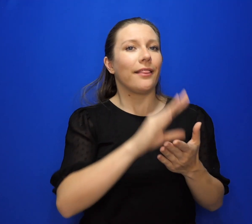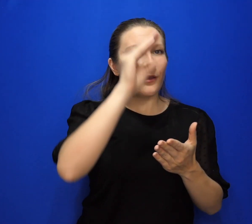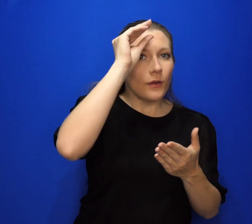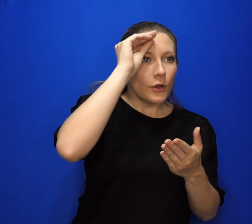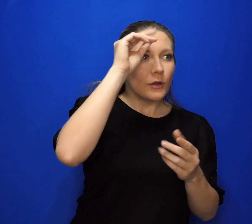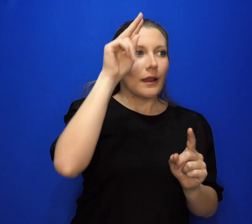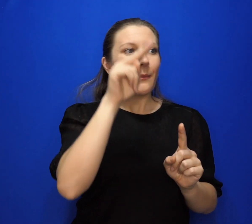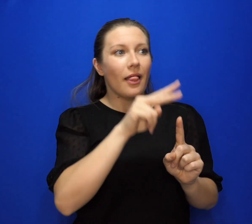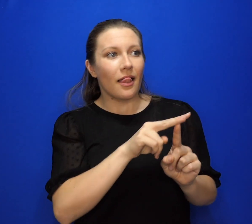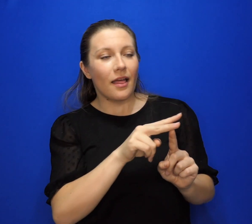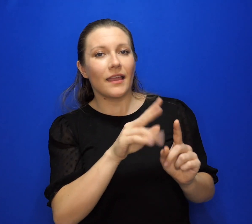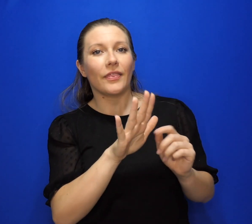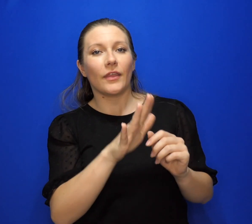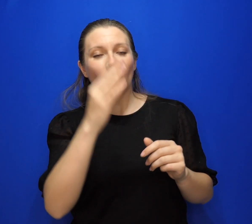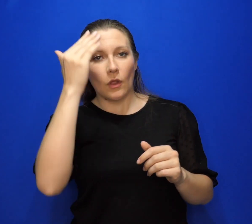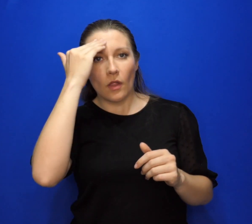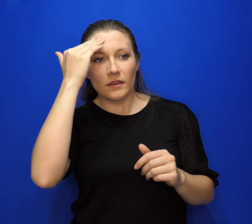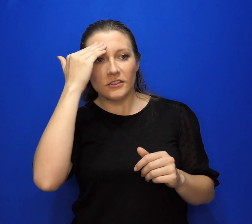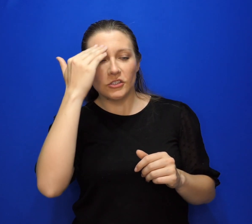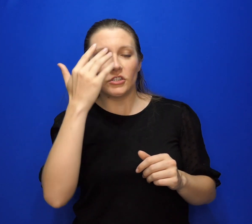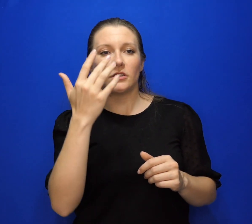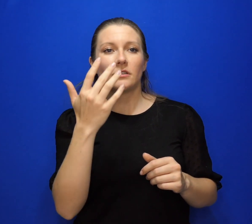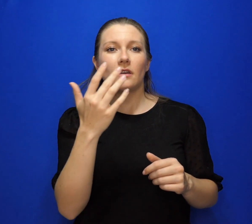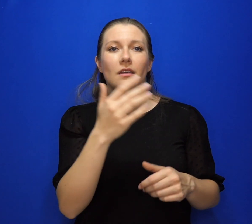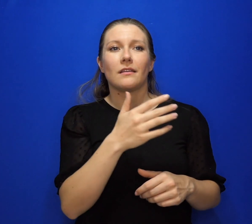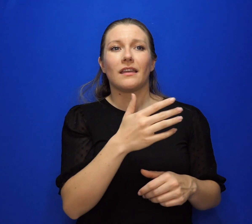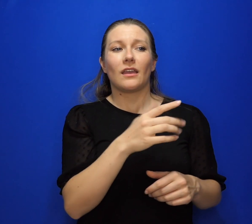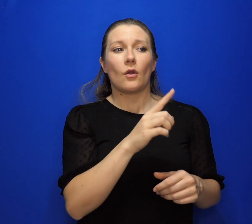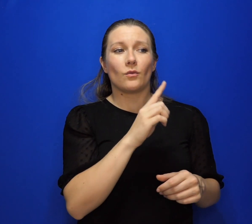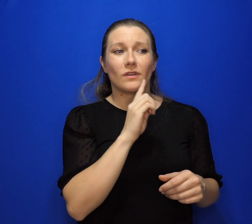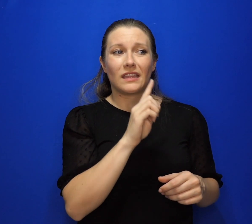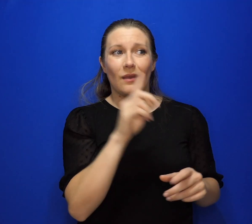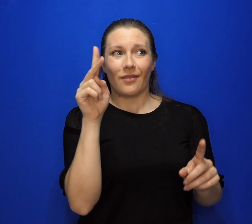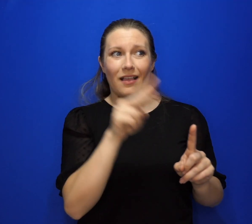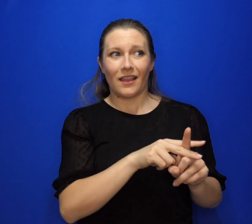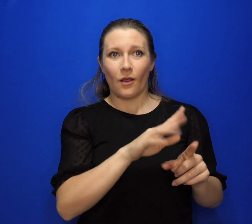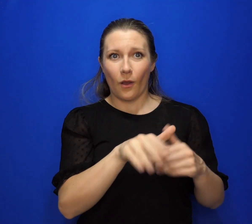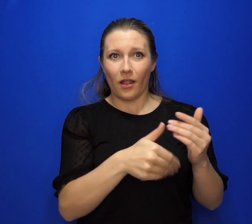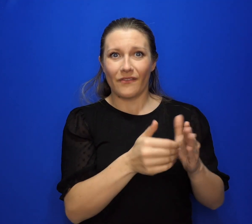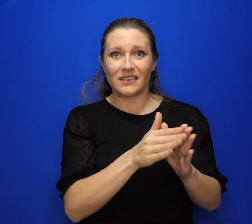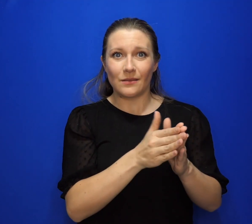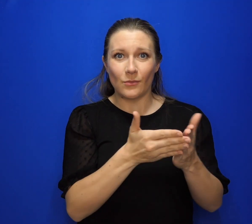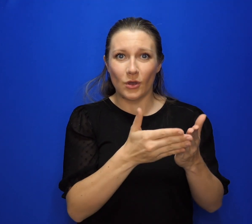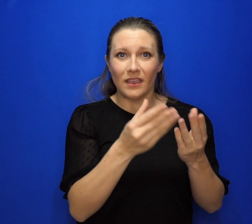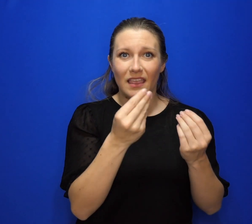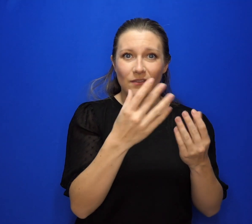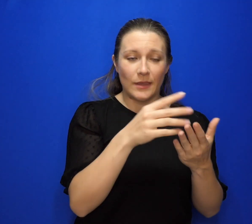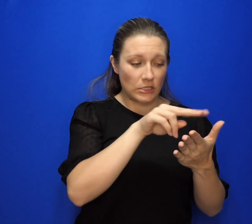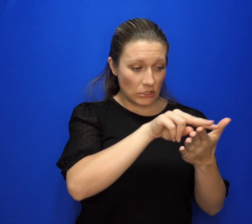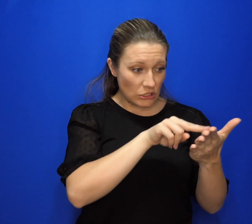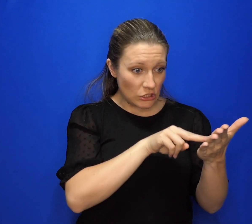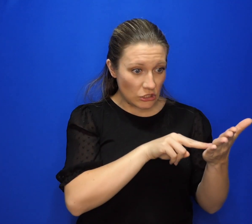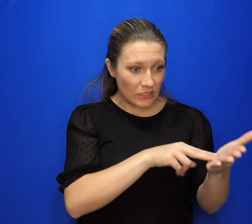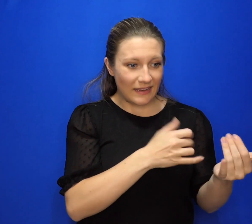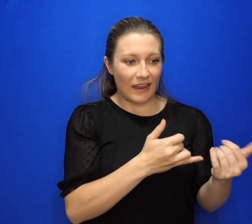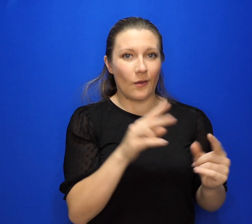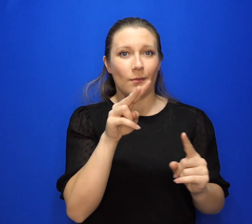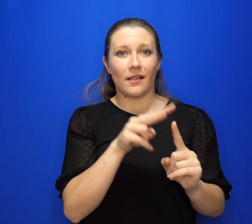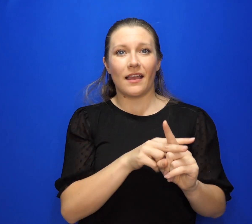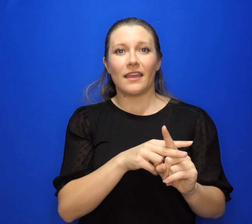sense, all of this book information. Right. And it's not that they're displeased. I think on a personal level,